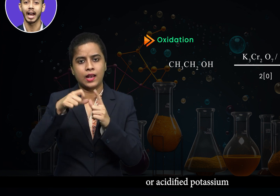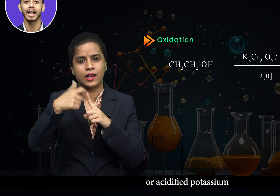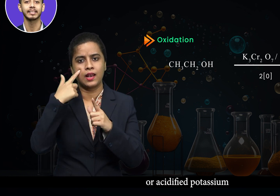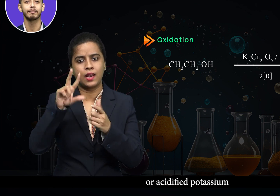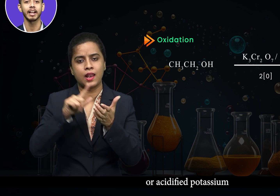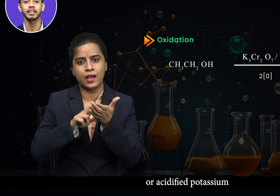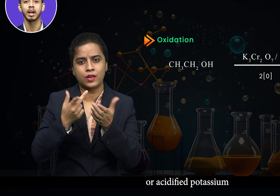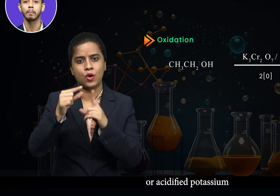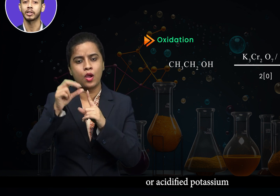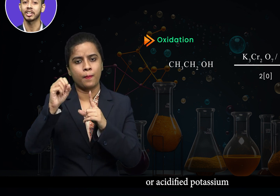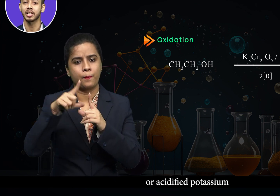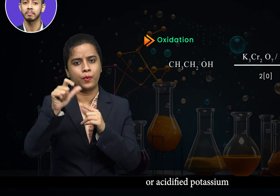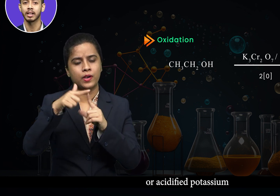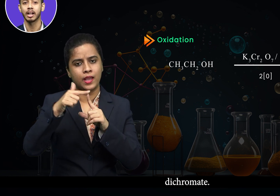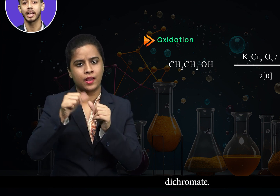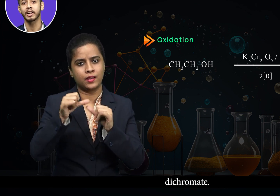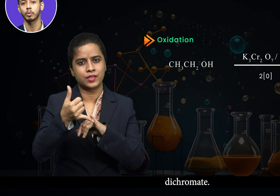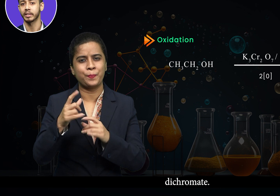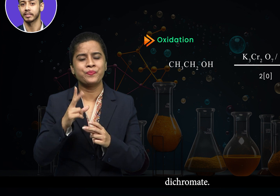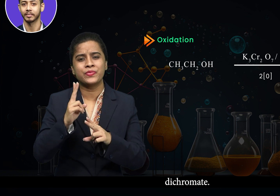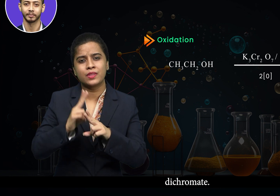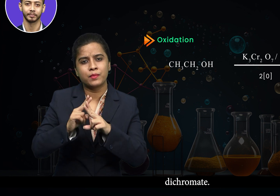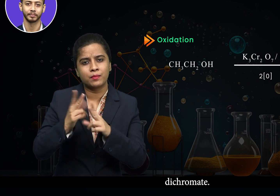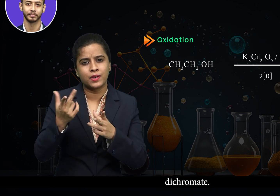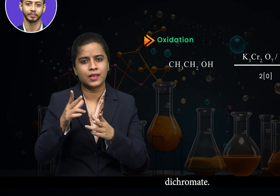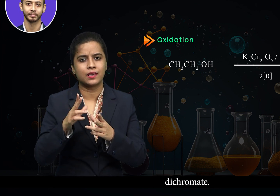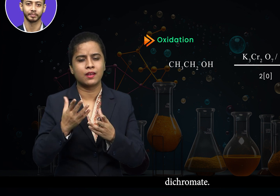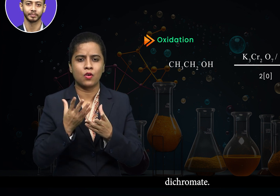or acidified potassium dichromate.